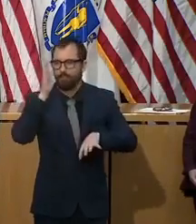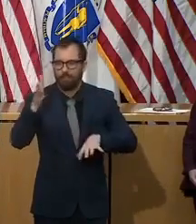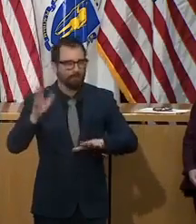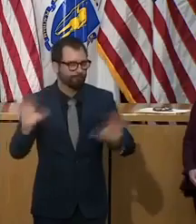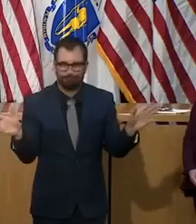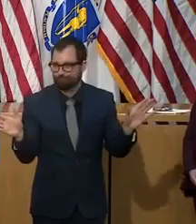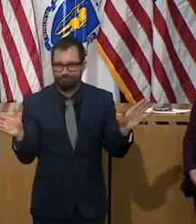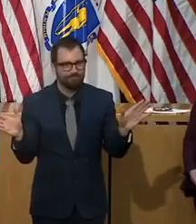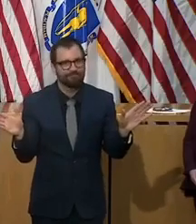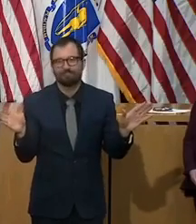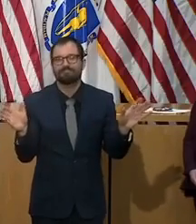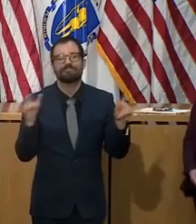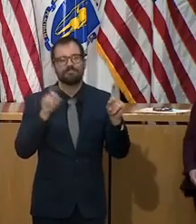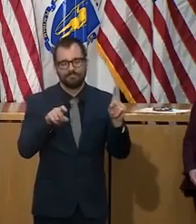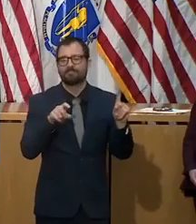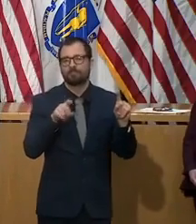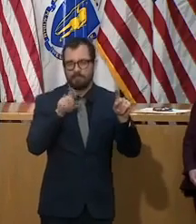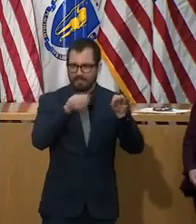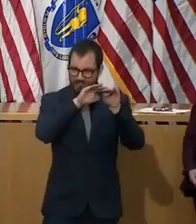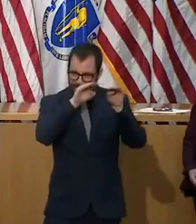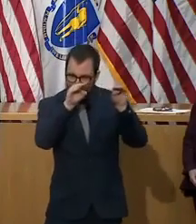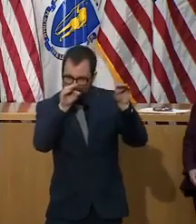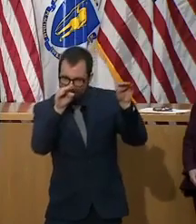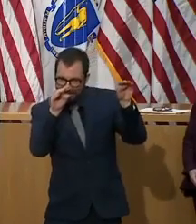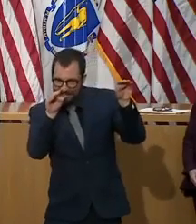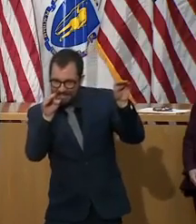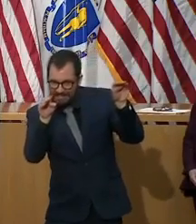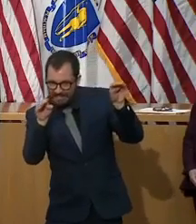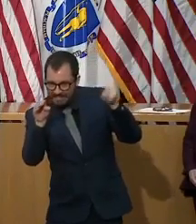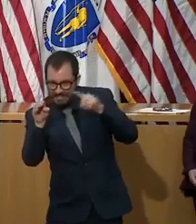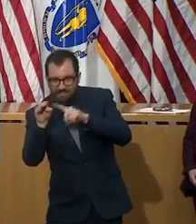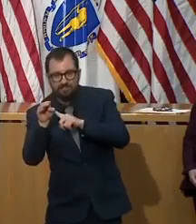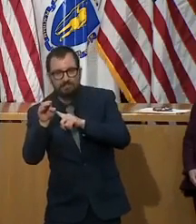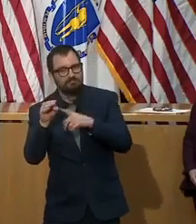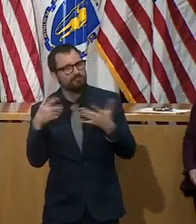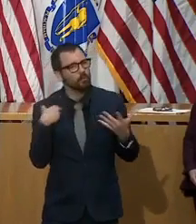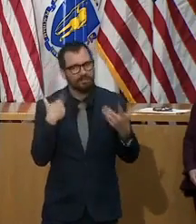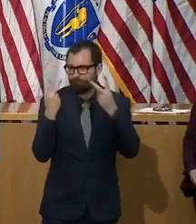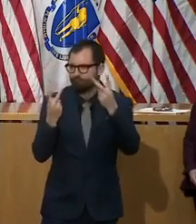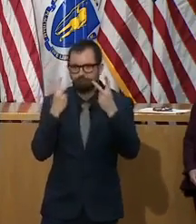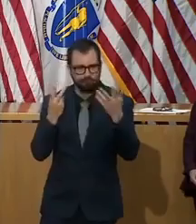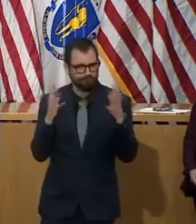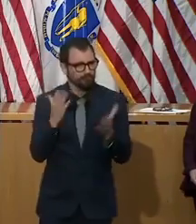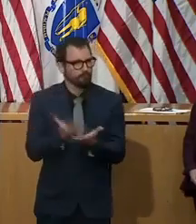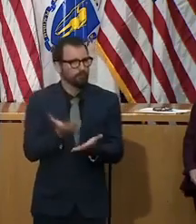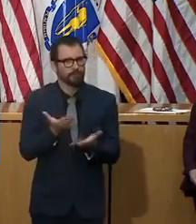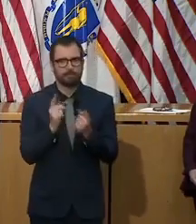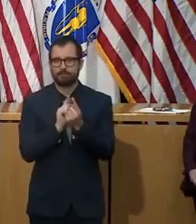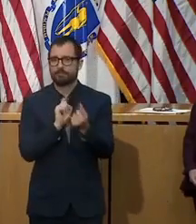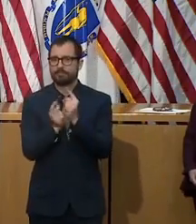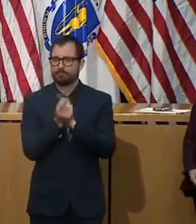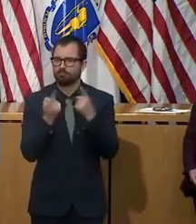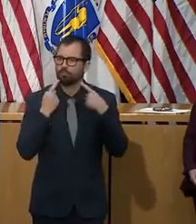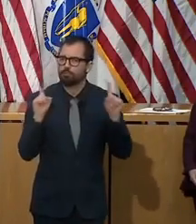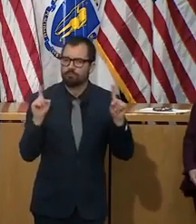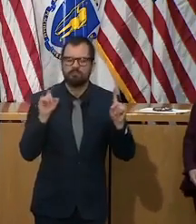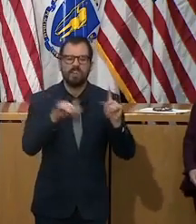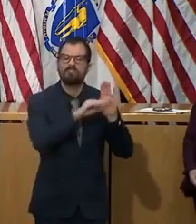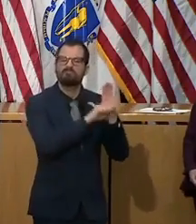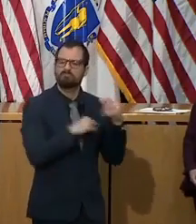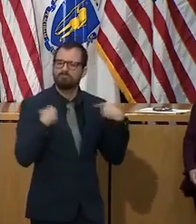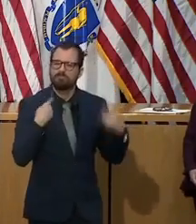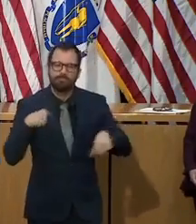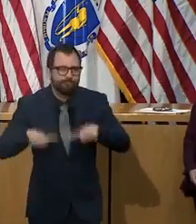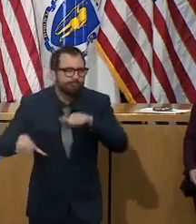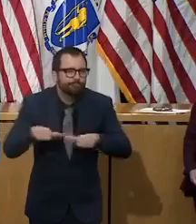the spread, which is the distancing and the limiting in mobility. And I get the fact that it's hard, and it gets harder